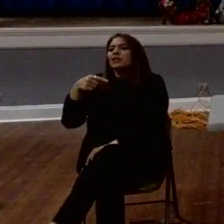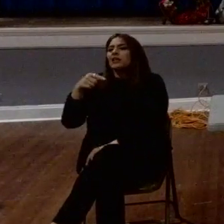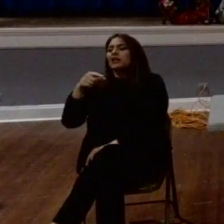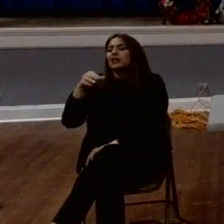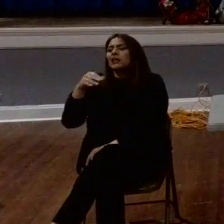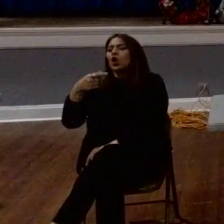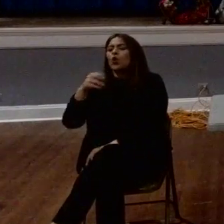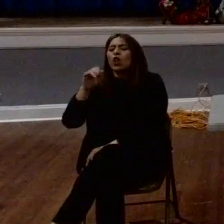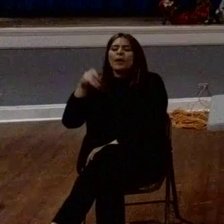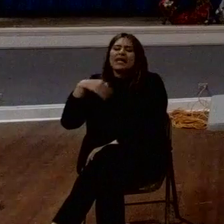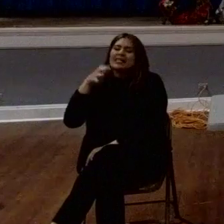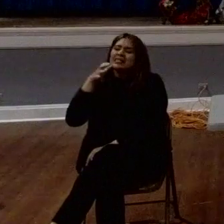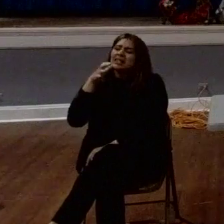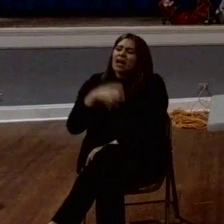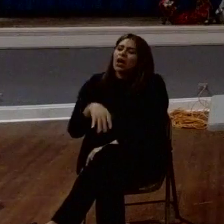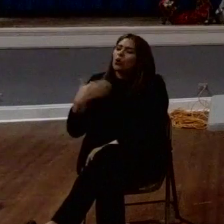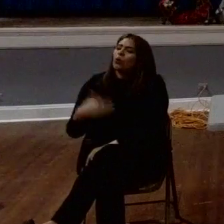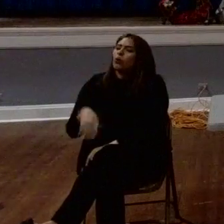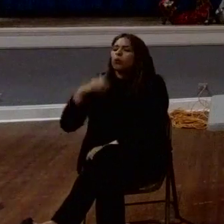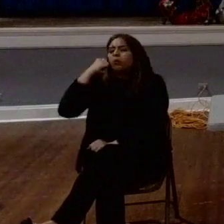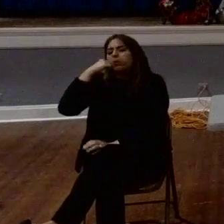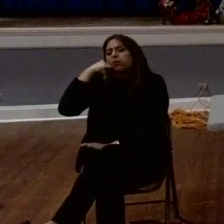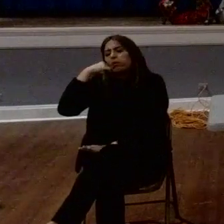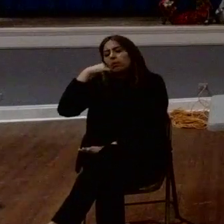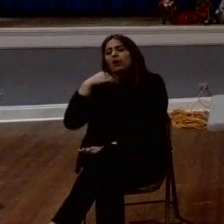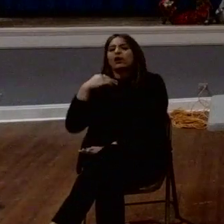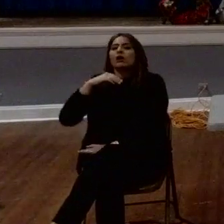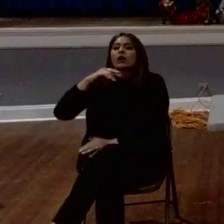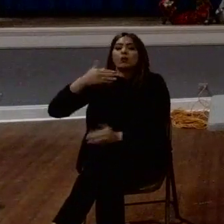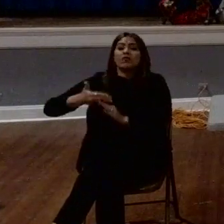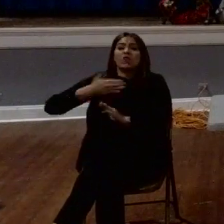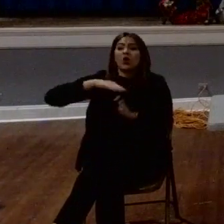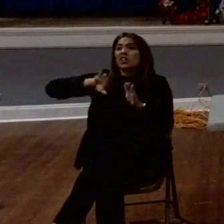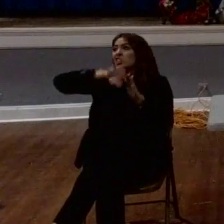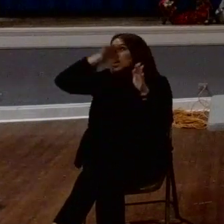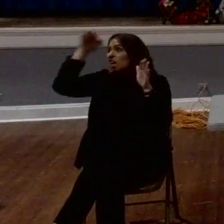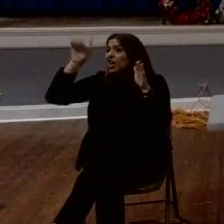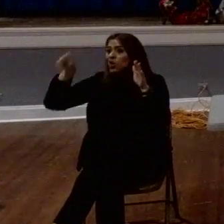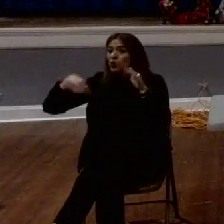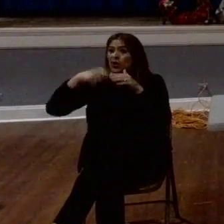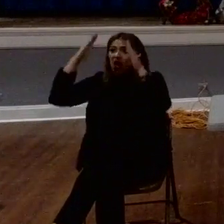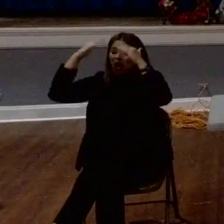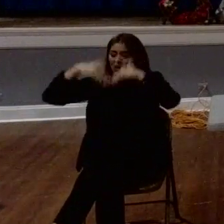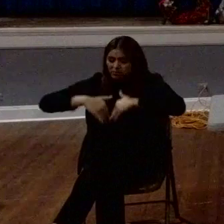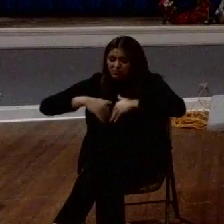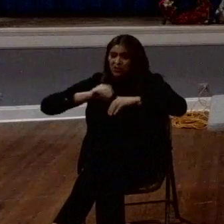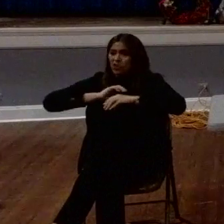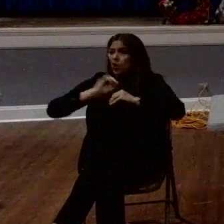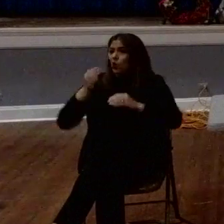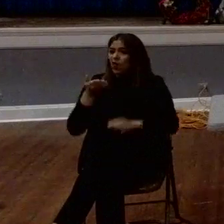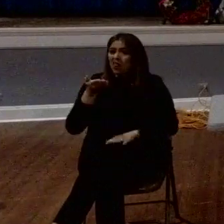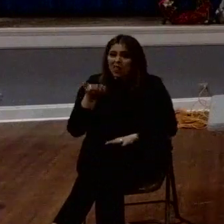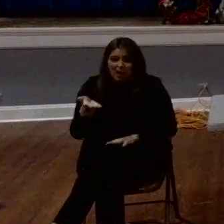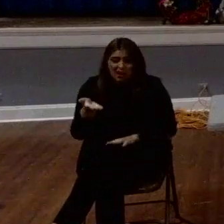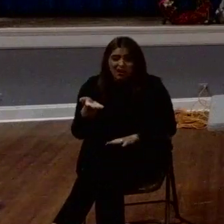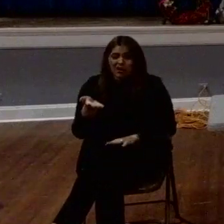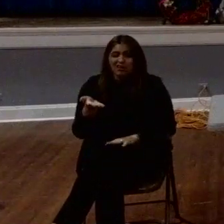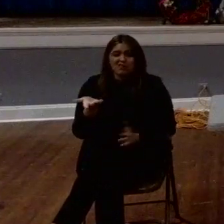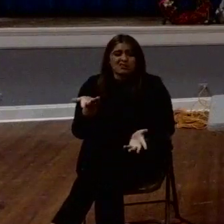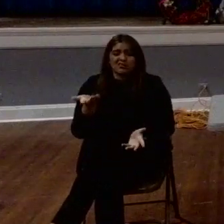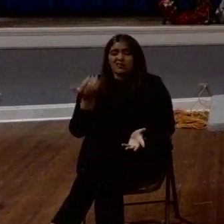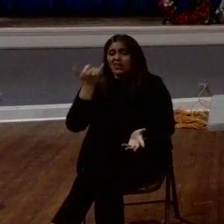is hot all the time, and there used to be a shade structure, and once it came down, nobody used it. So even that entryway, even